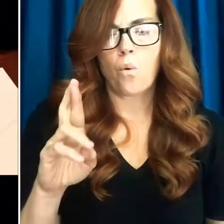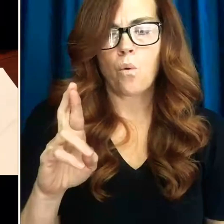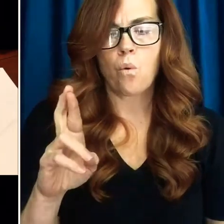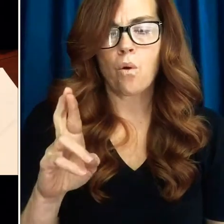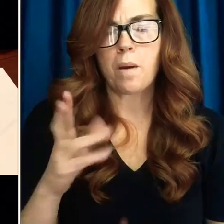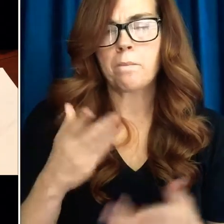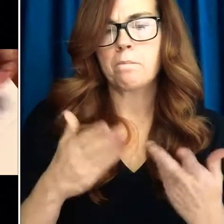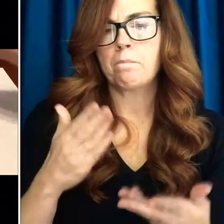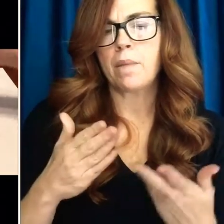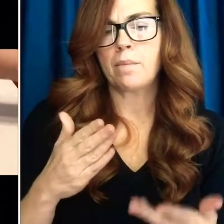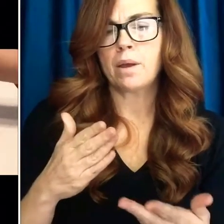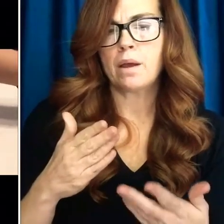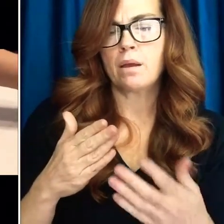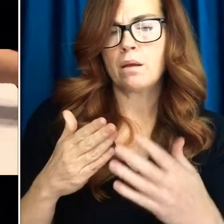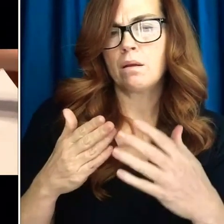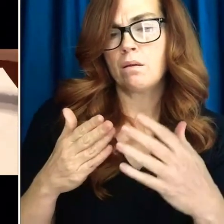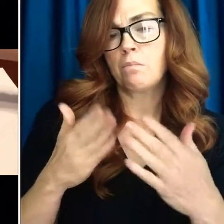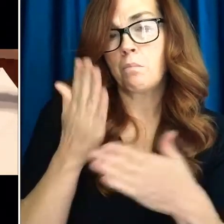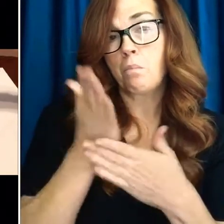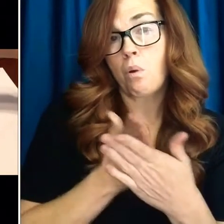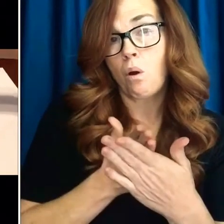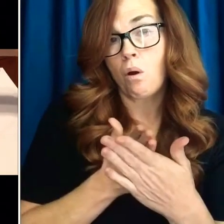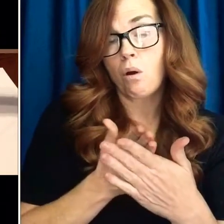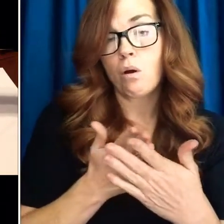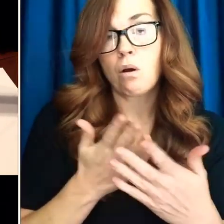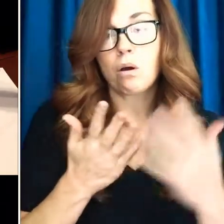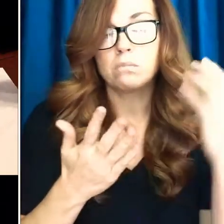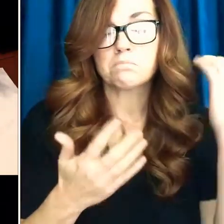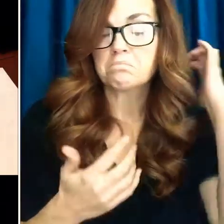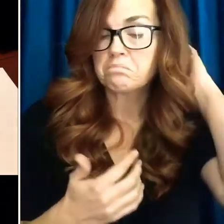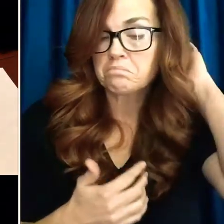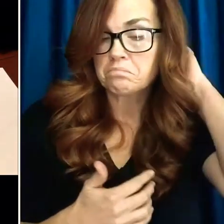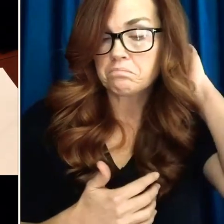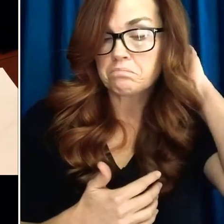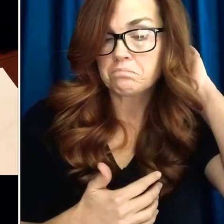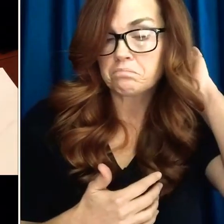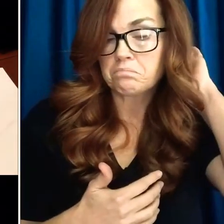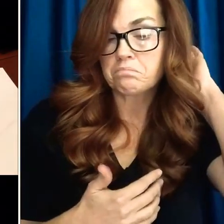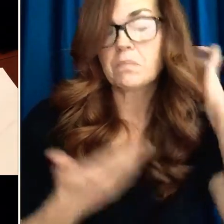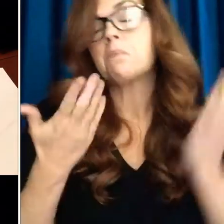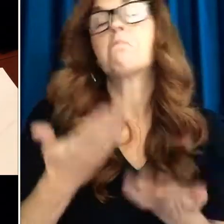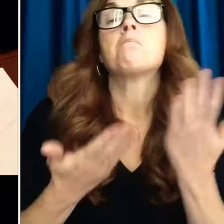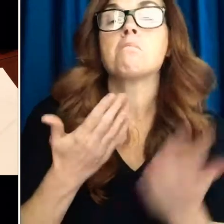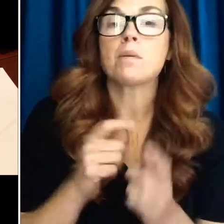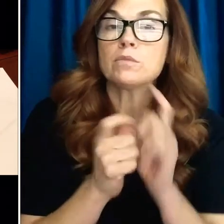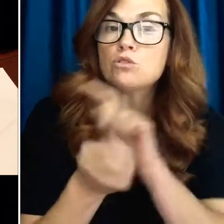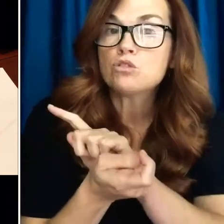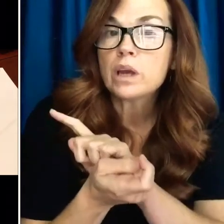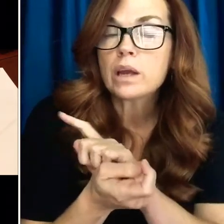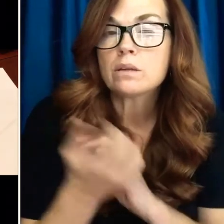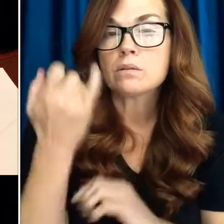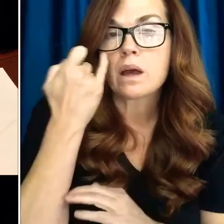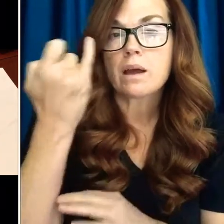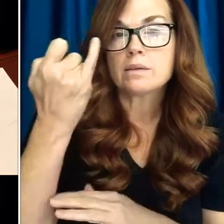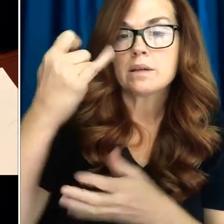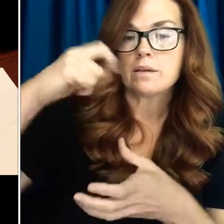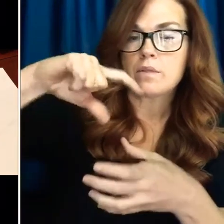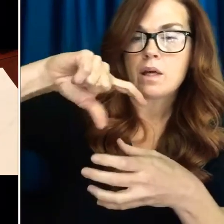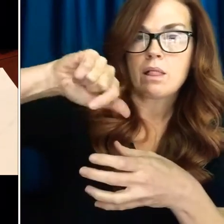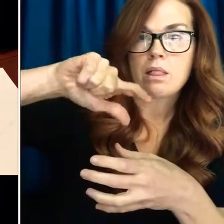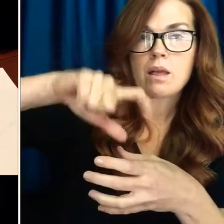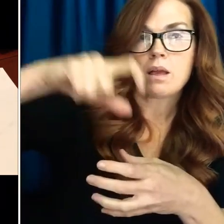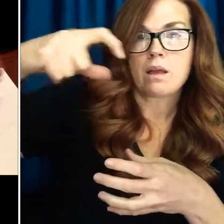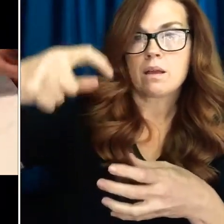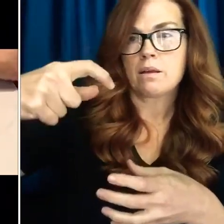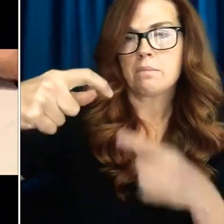use this whole thing. I might change the highlight. I don't know how much I actually like the highlight.